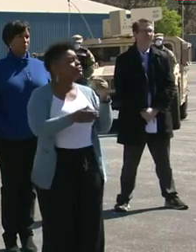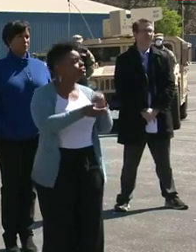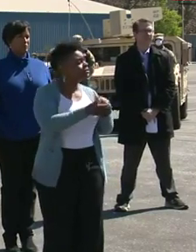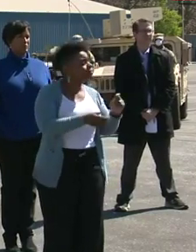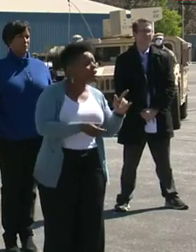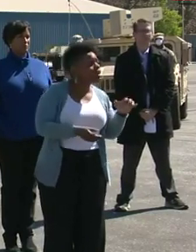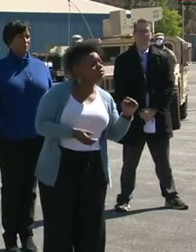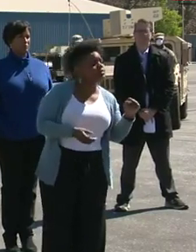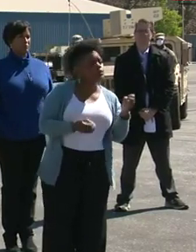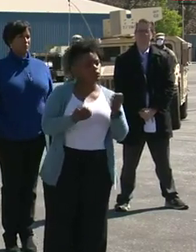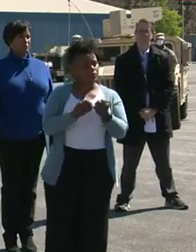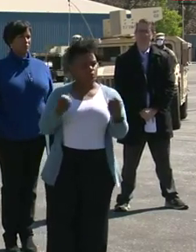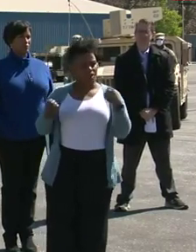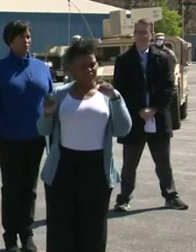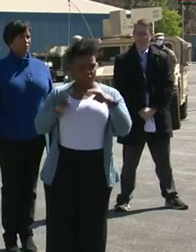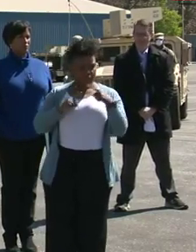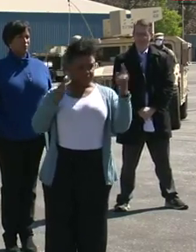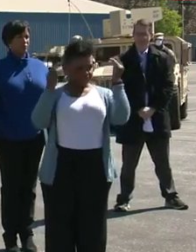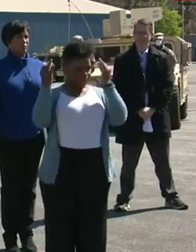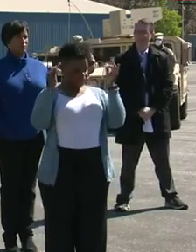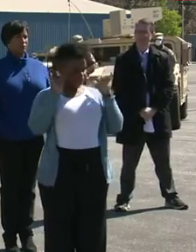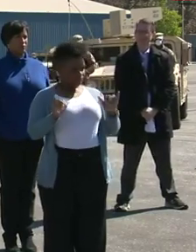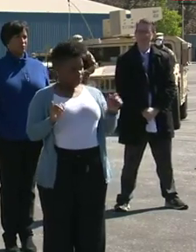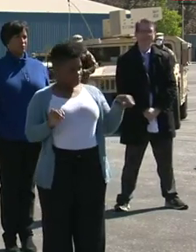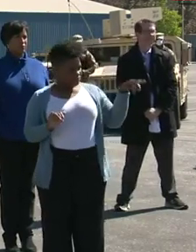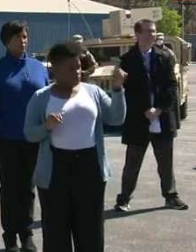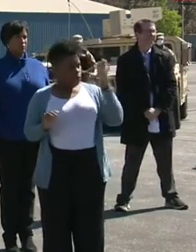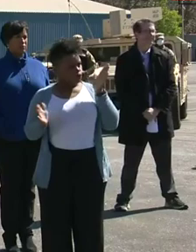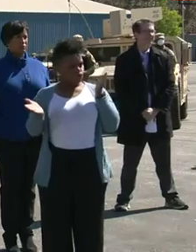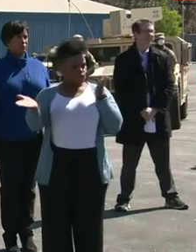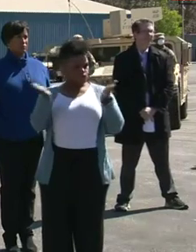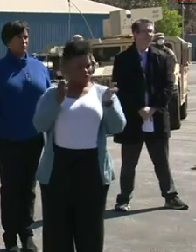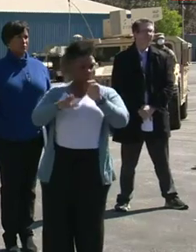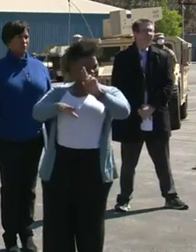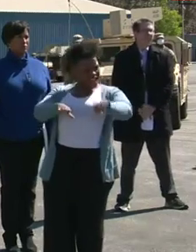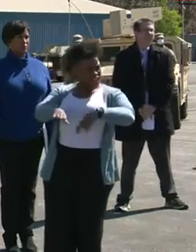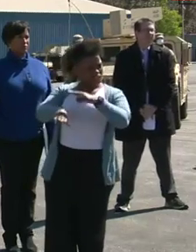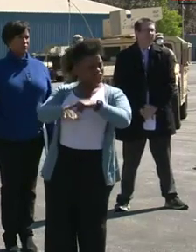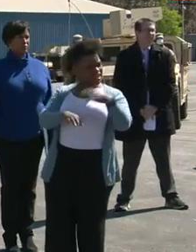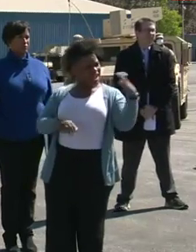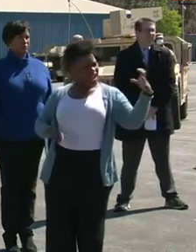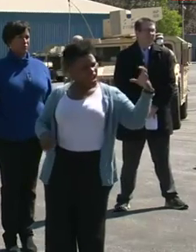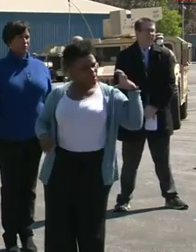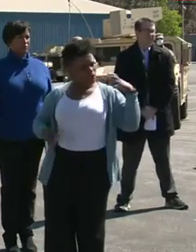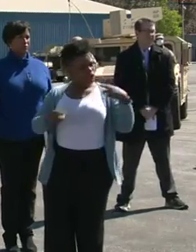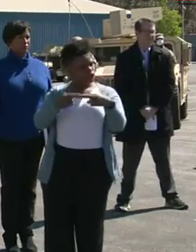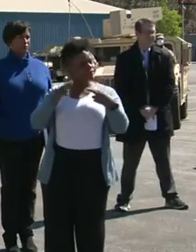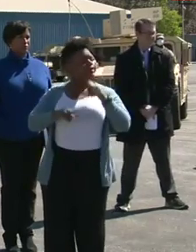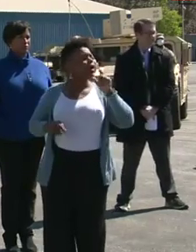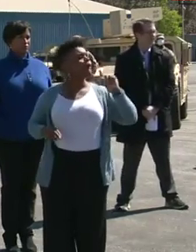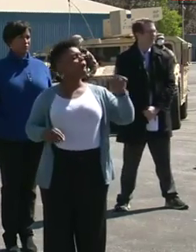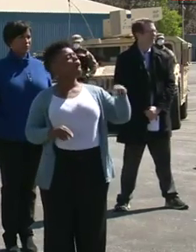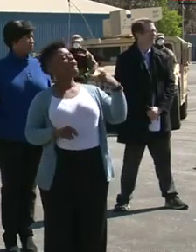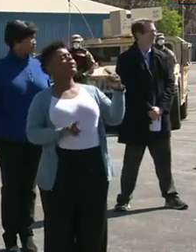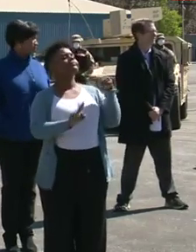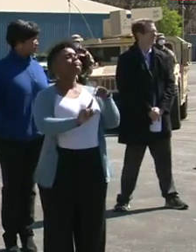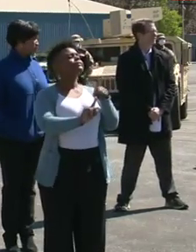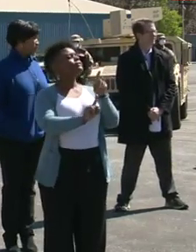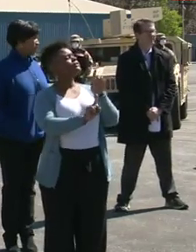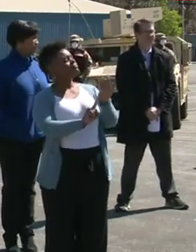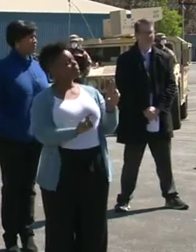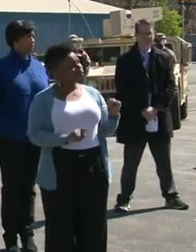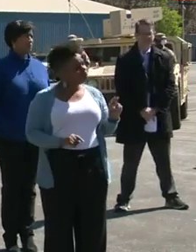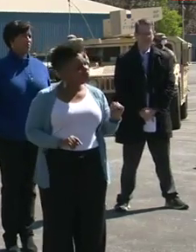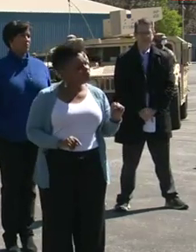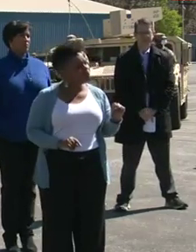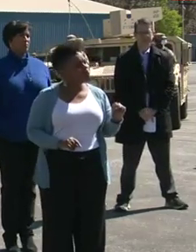into consideration that they will be serving the National Capital Region and not just the district. So we have made those needs